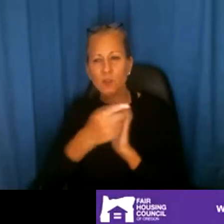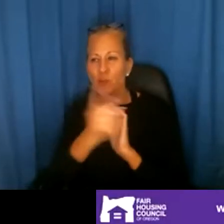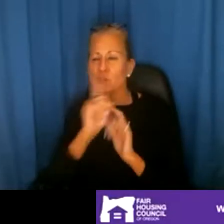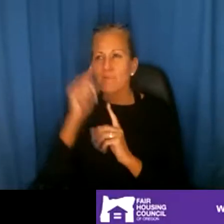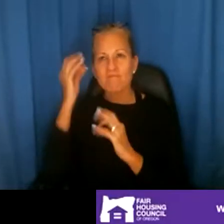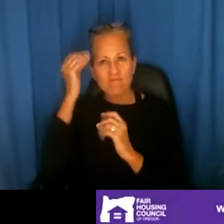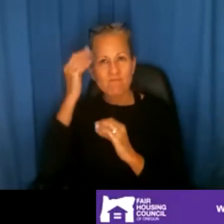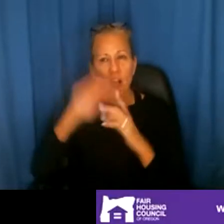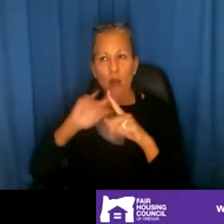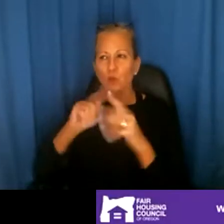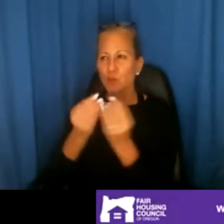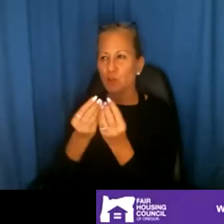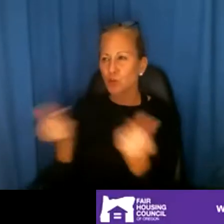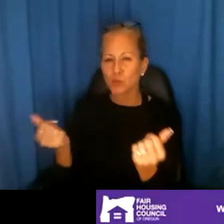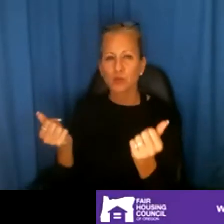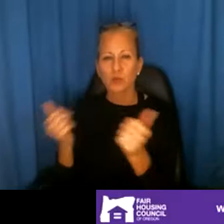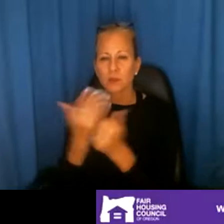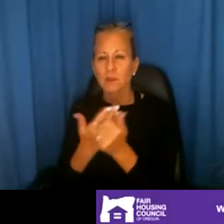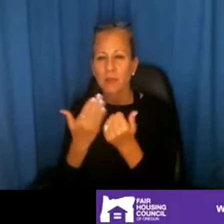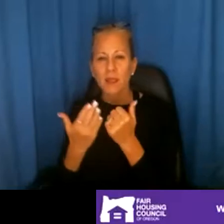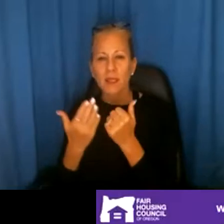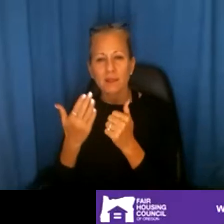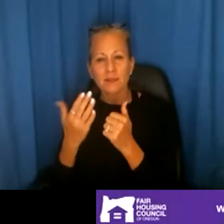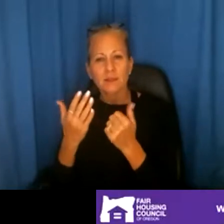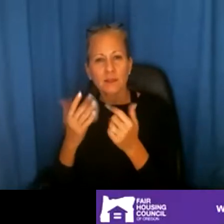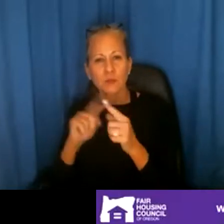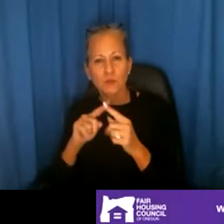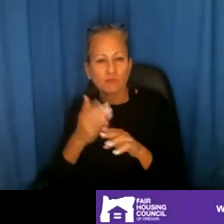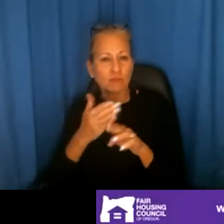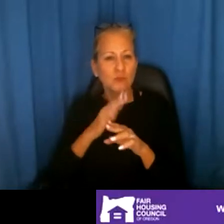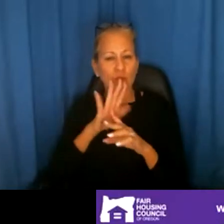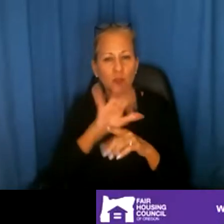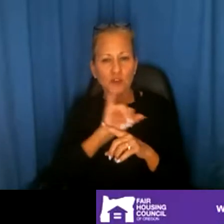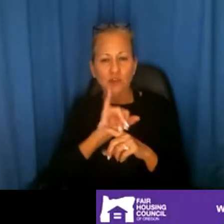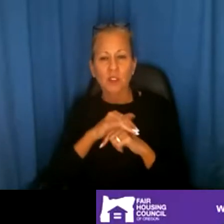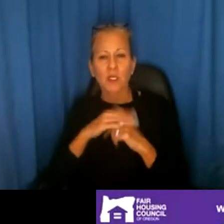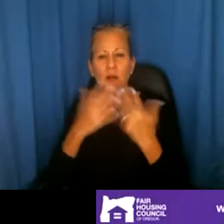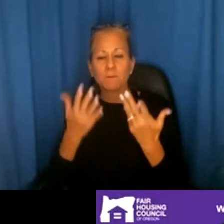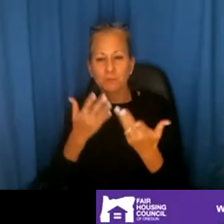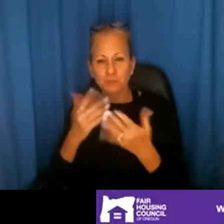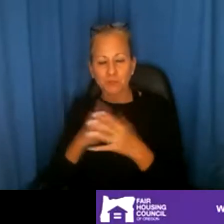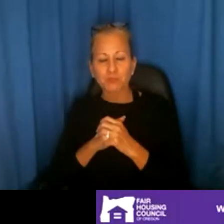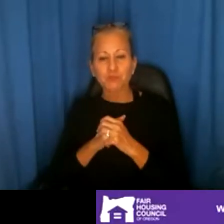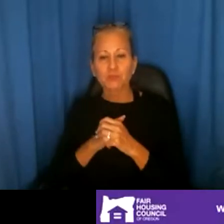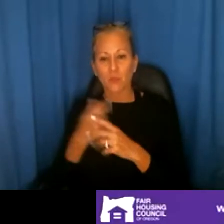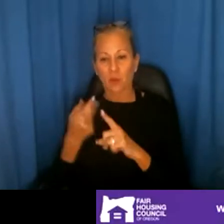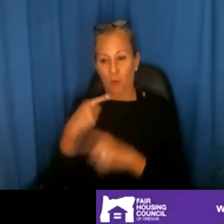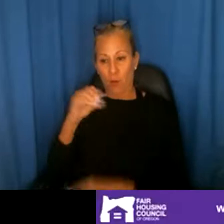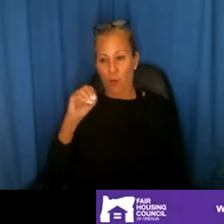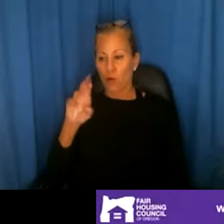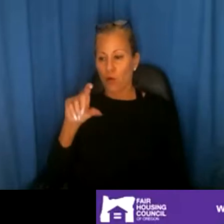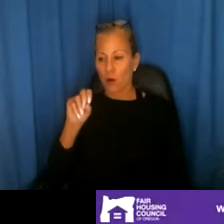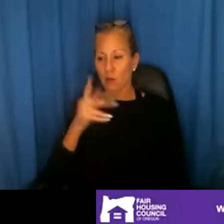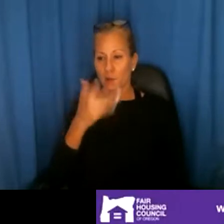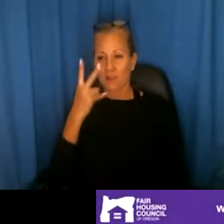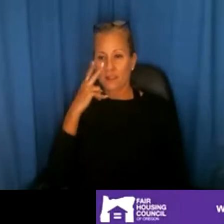about solutions that, that come and touch on your industry. Um, and you know, having, uh, come from Oregon out here, you know, you might